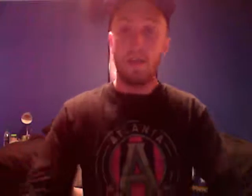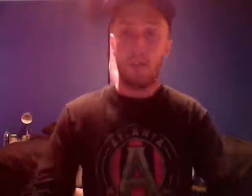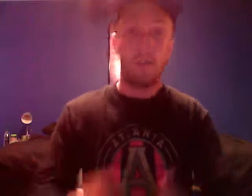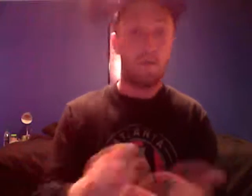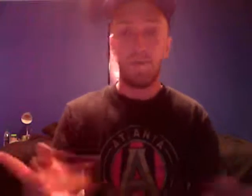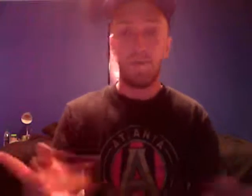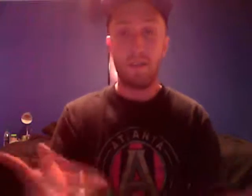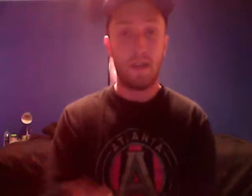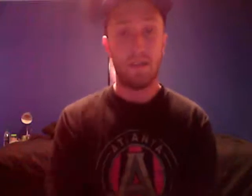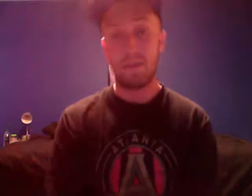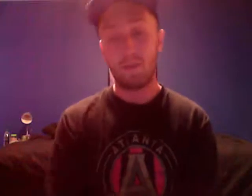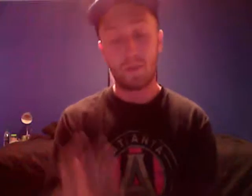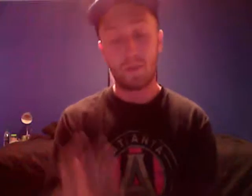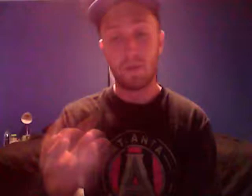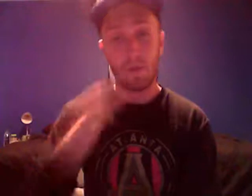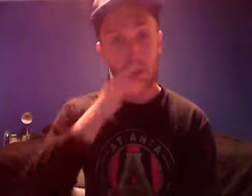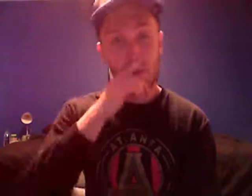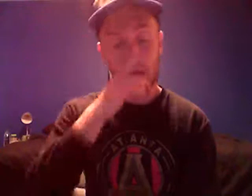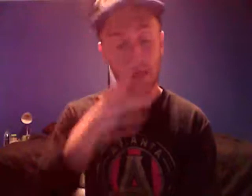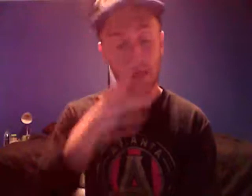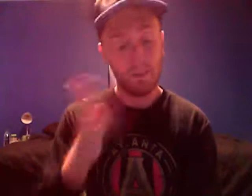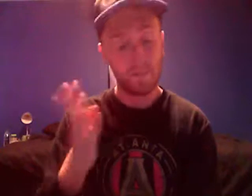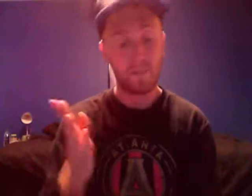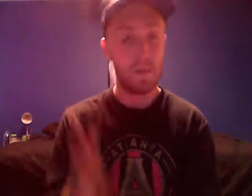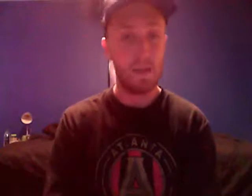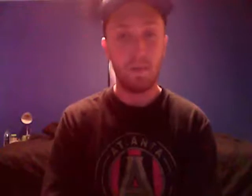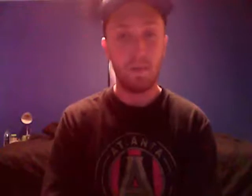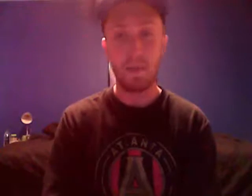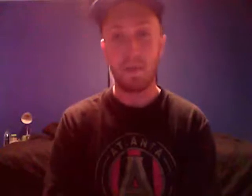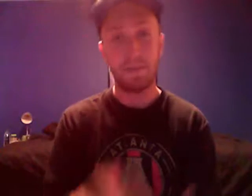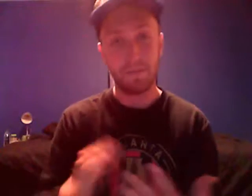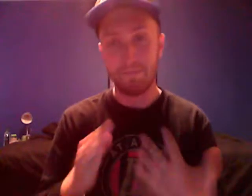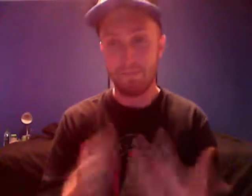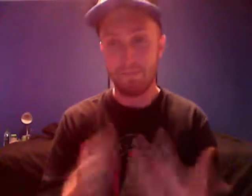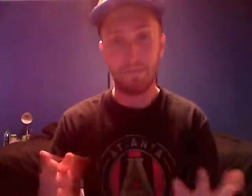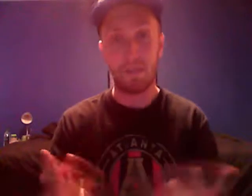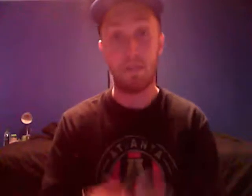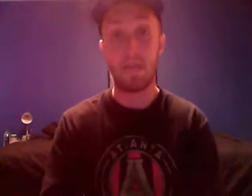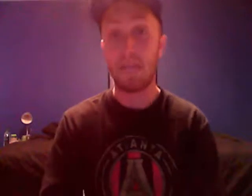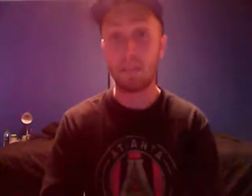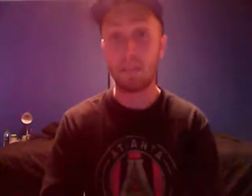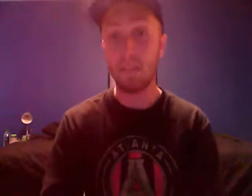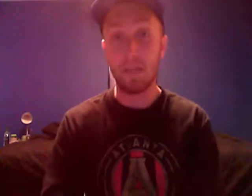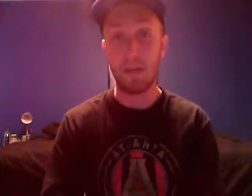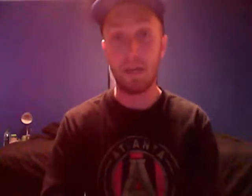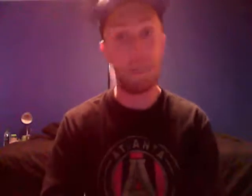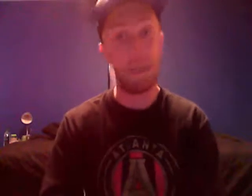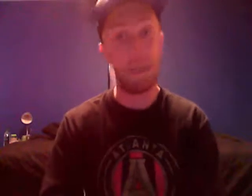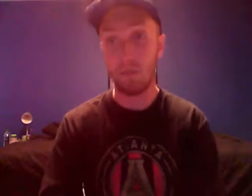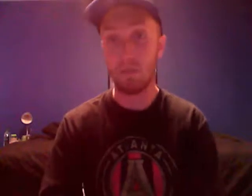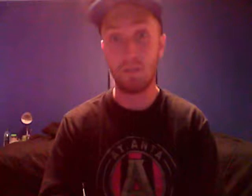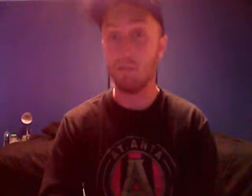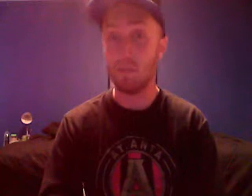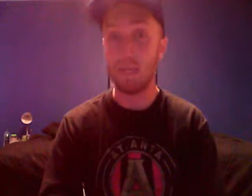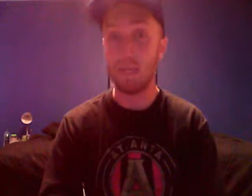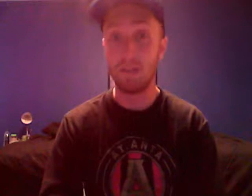So, yeah, let's, because something has to be done about it and nothing seems to be getting